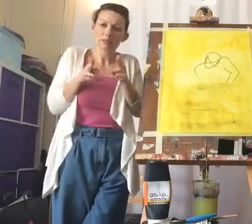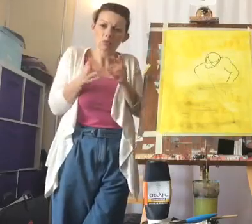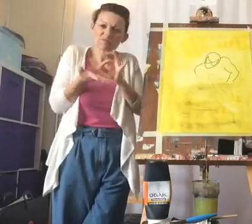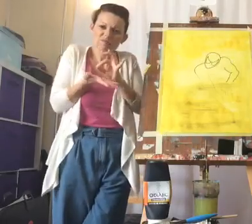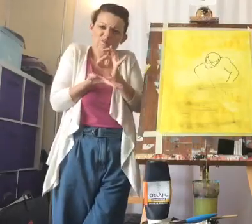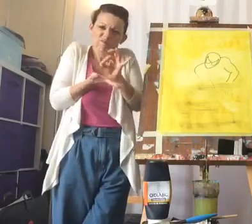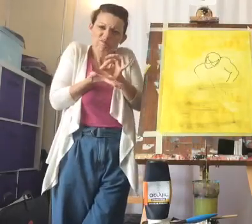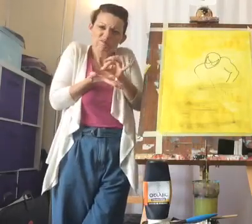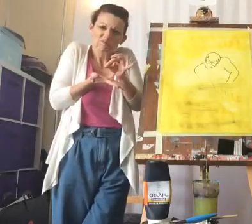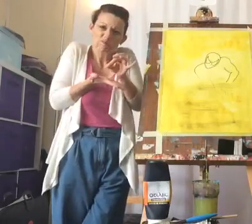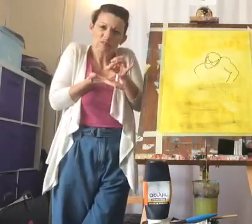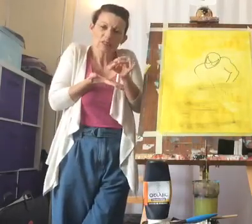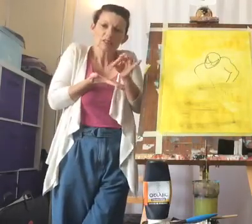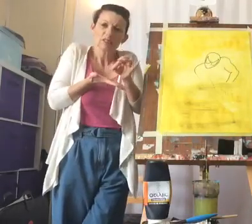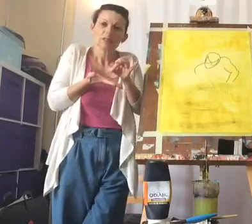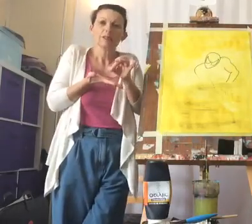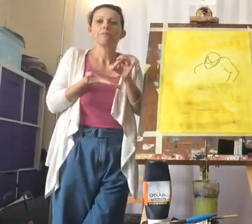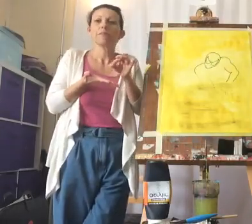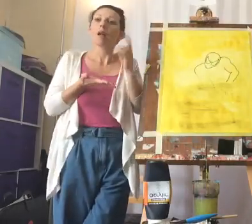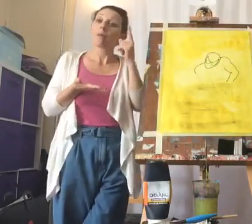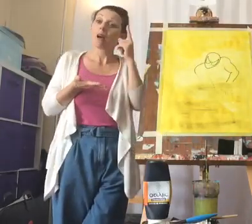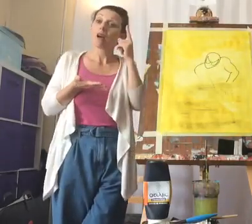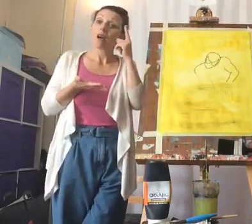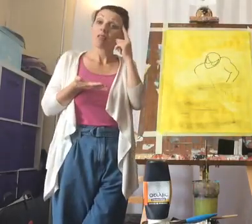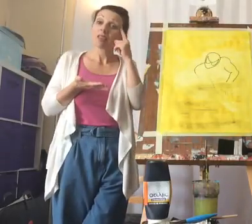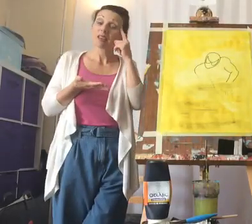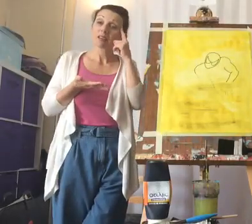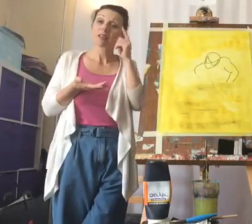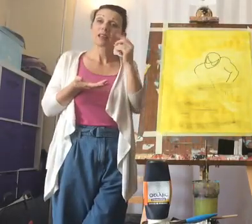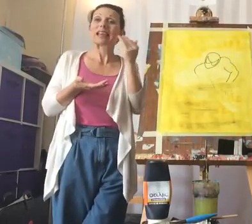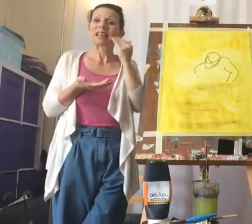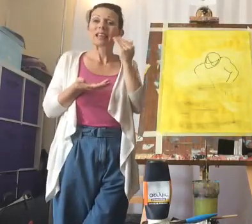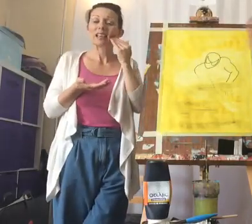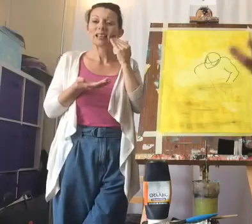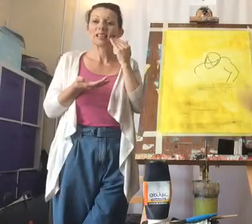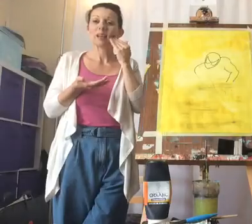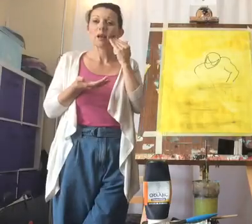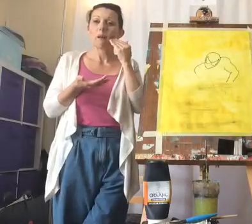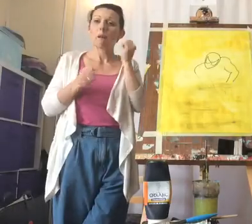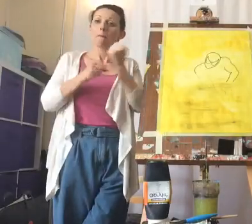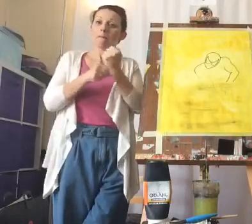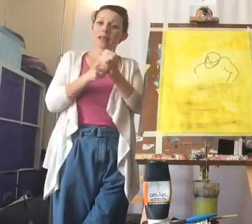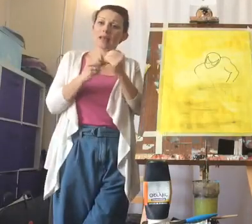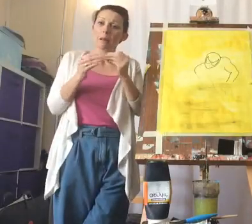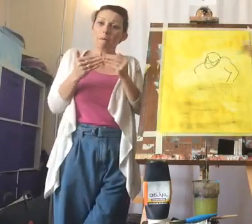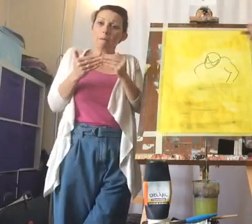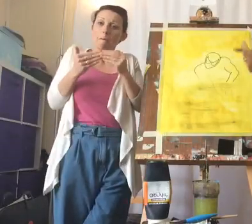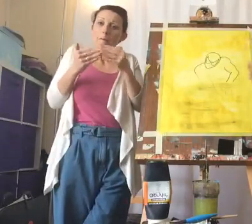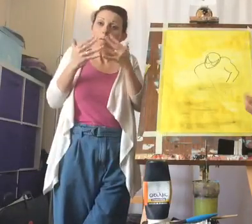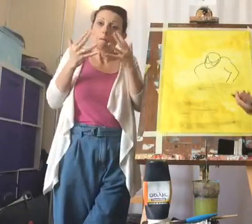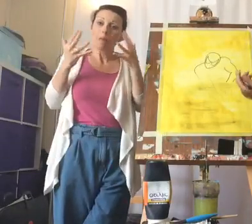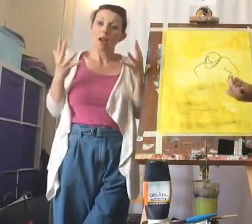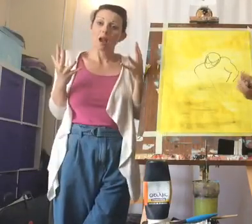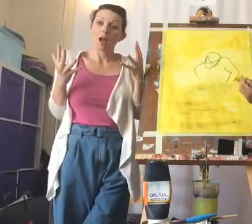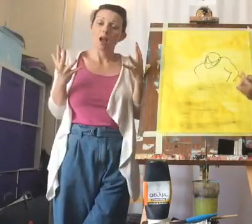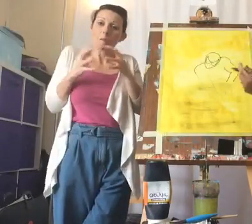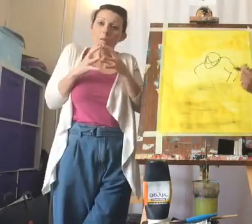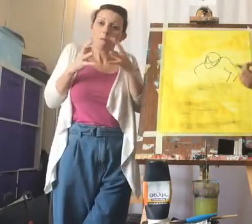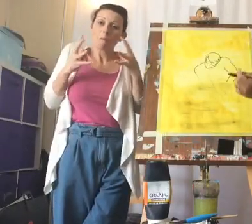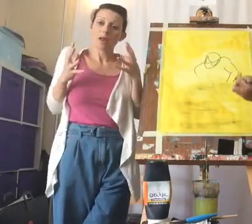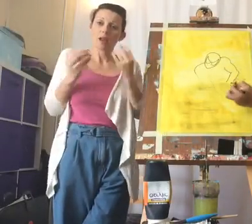go as big, because if you think of your hand, this is, no, I've got a pretty big head in this, like as big as my face. And I think people tend